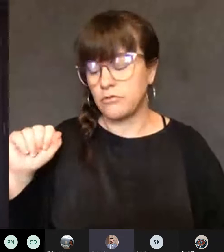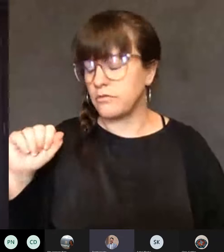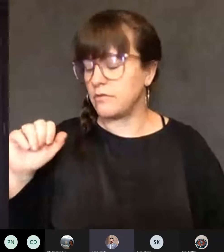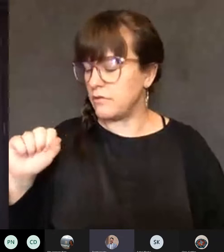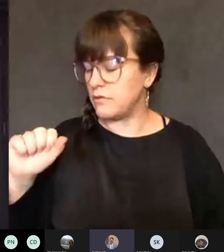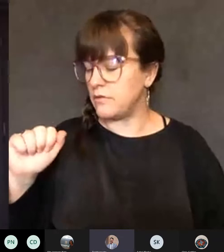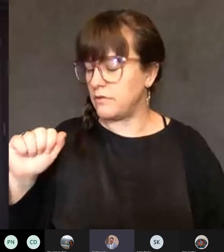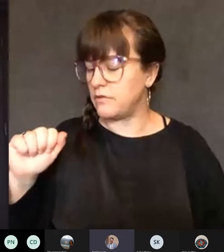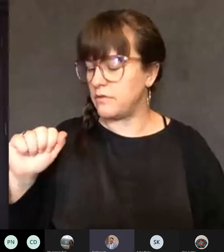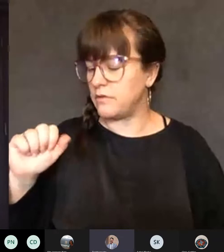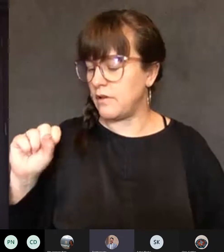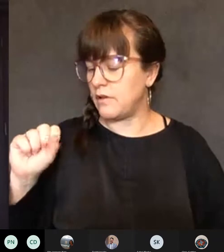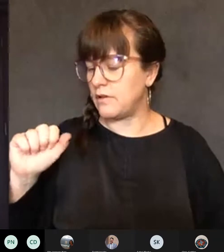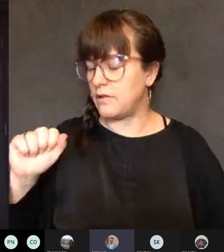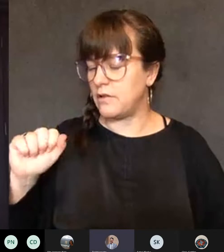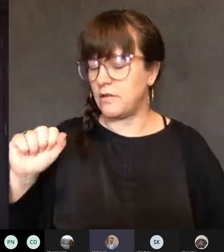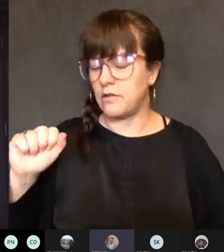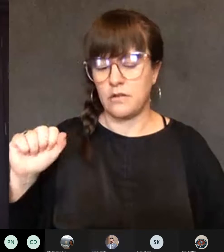Thank you, Becky.